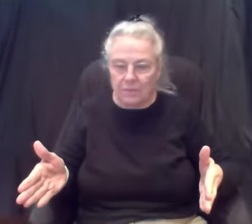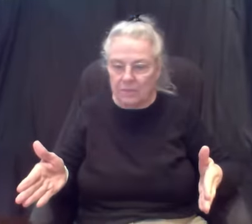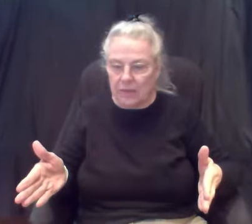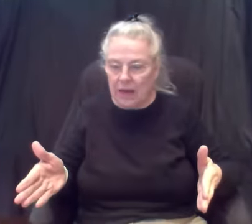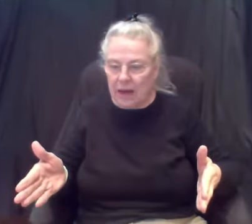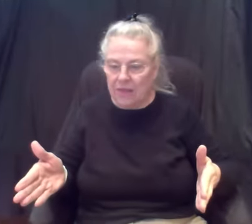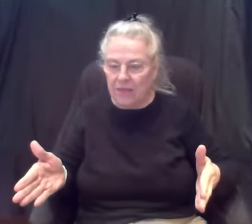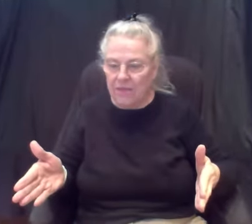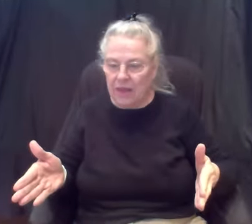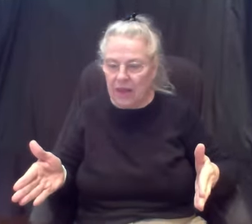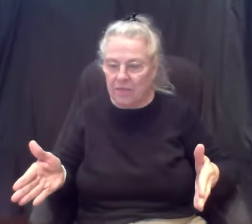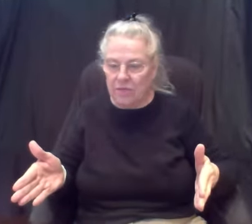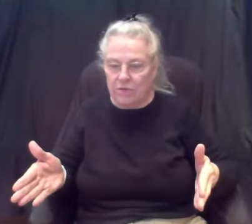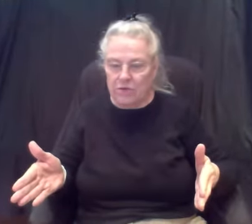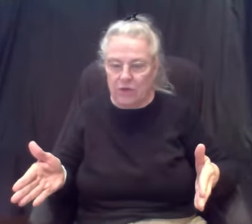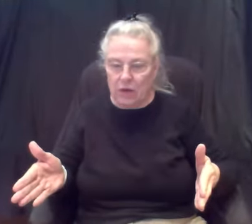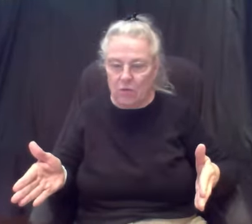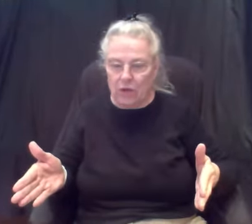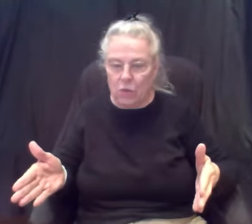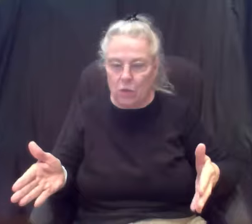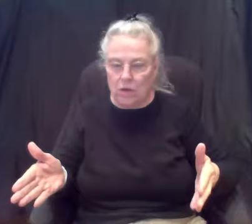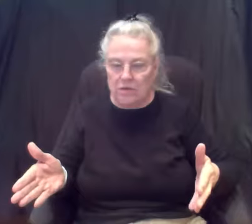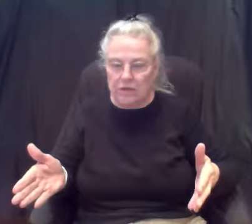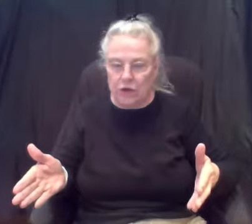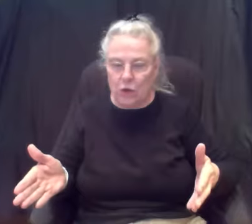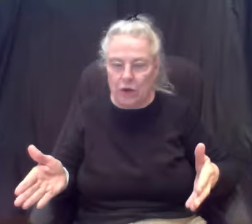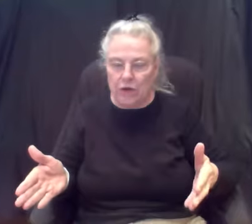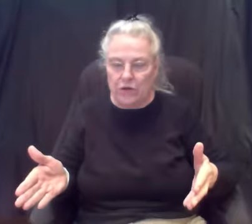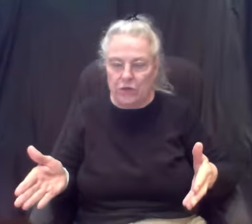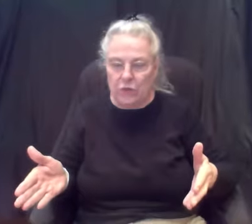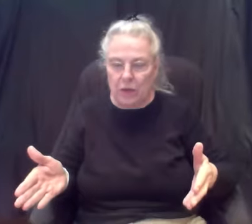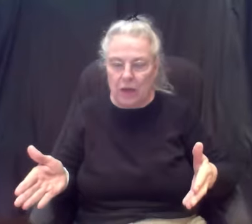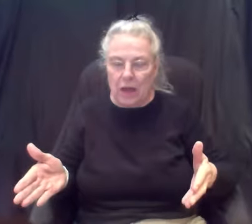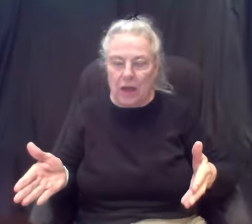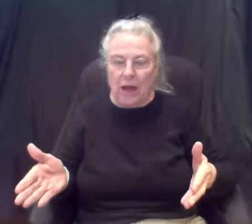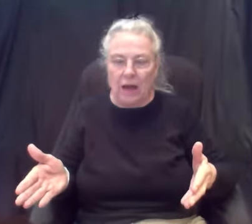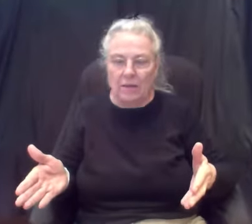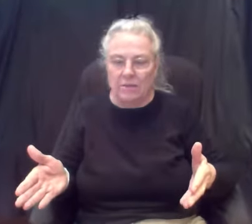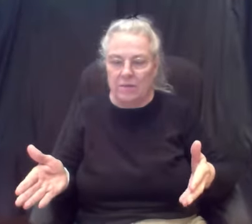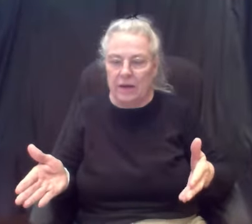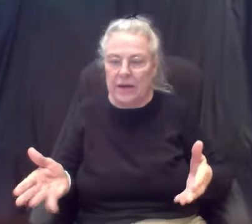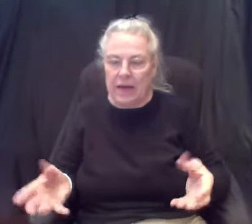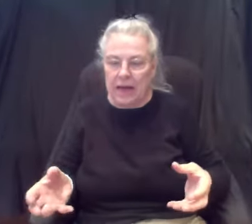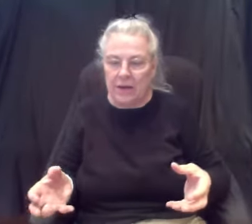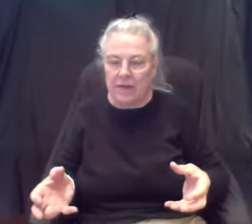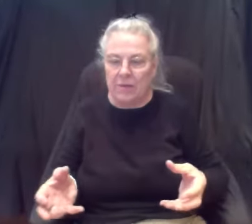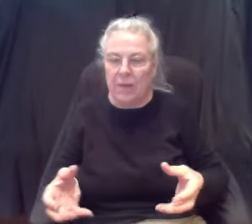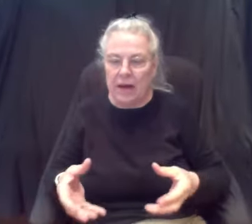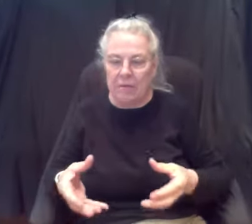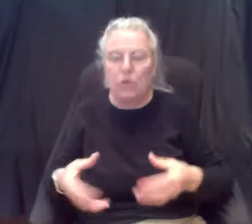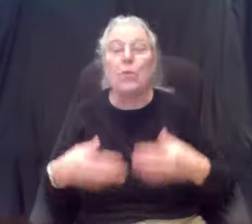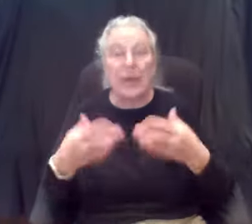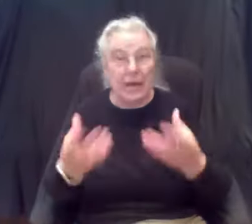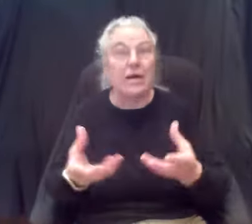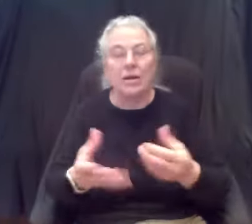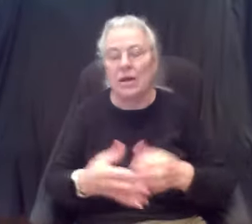And I think those are the only words that you're going to need that you might need a little extra